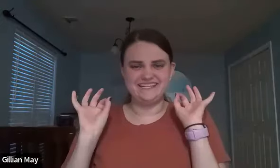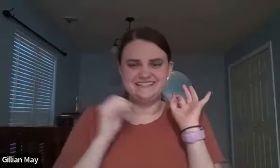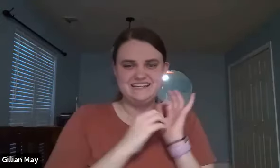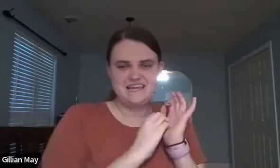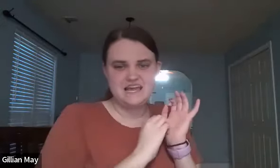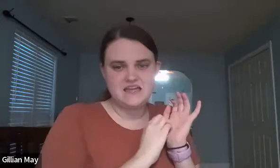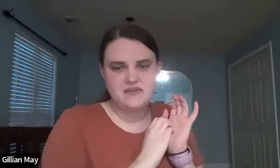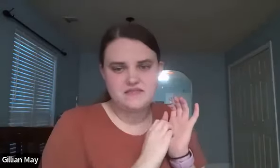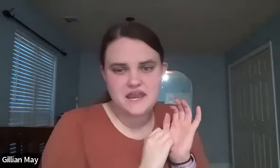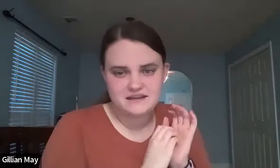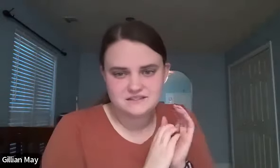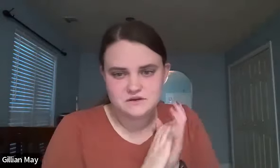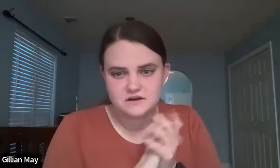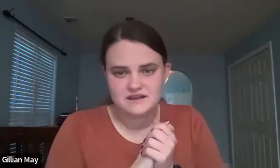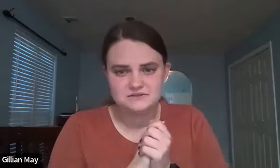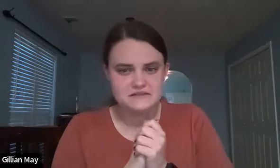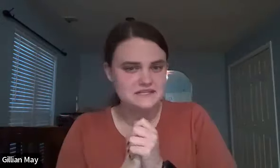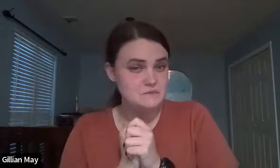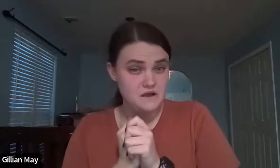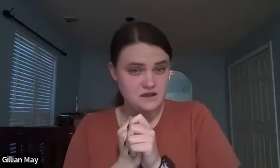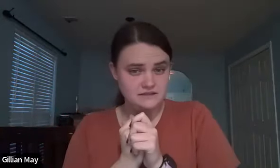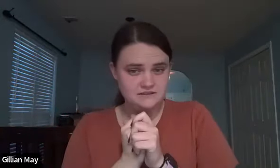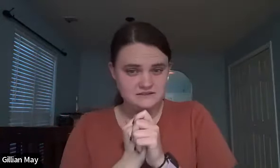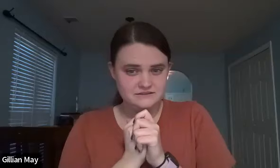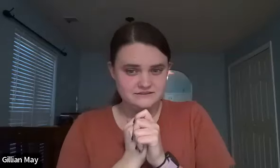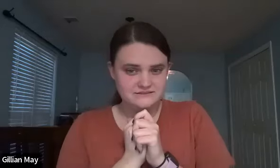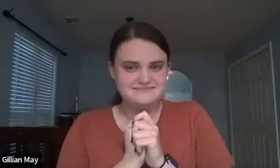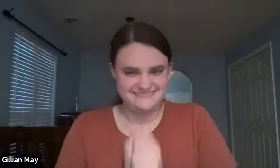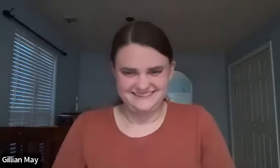Perfect. And then the next one, our last one, I think is Milan. All right.